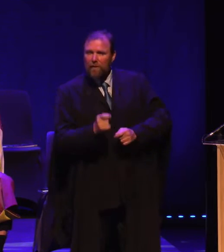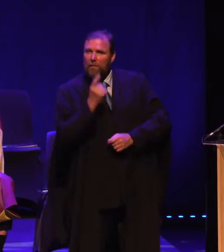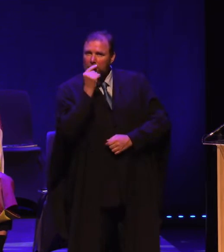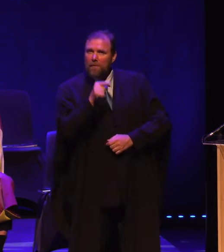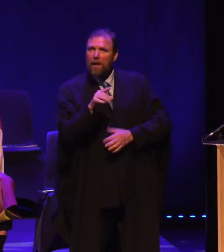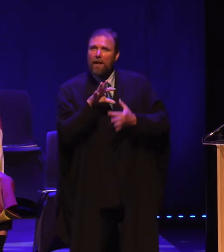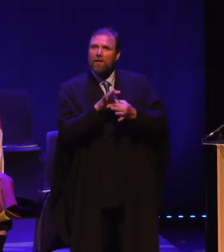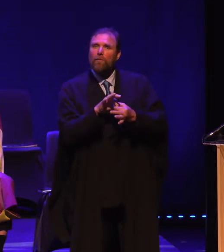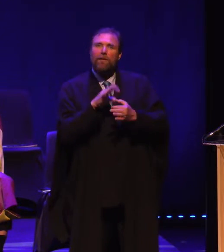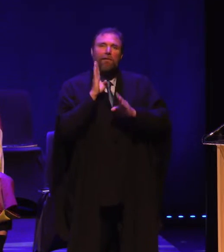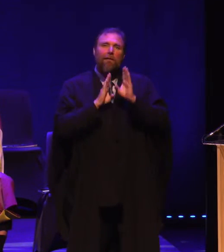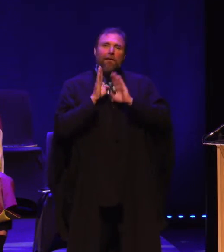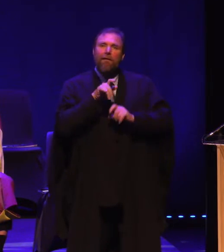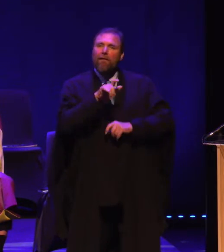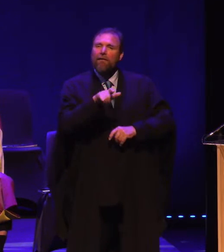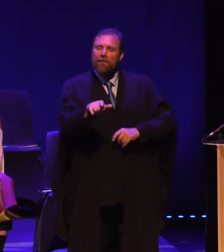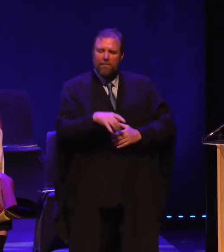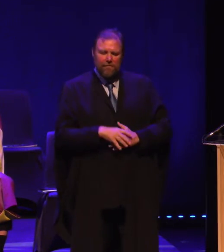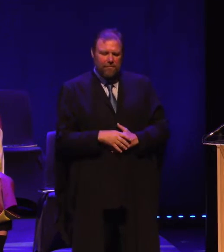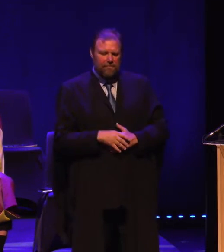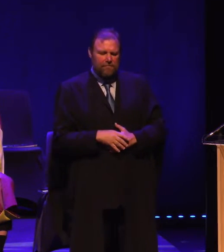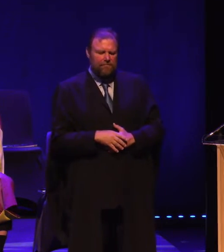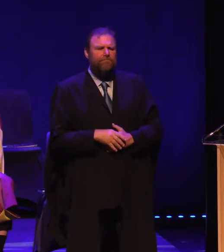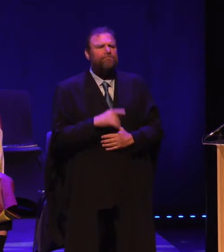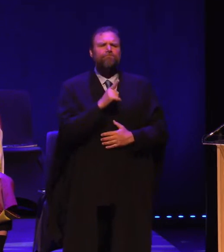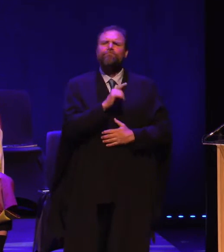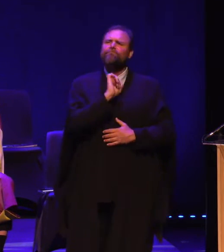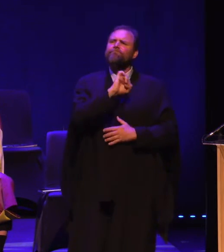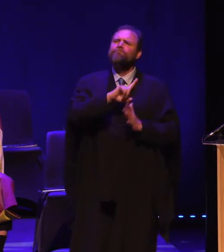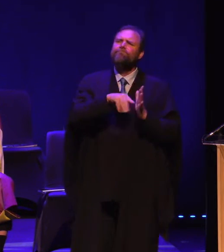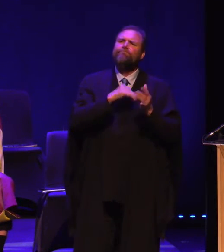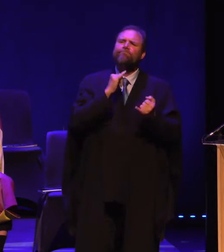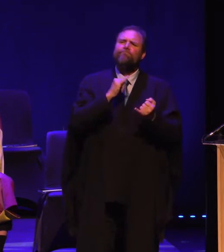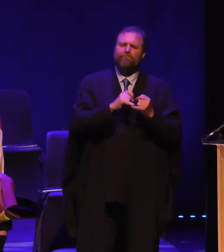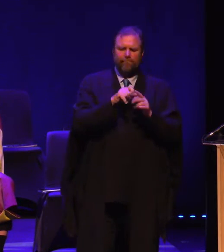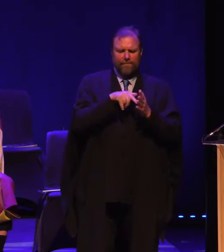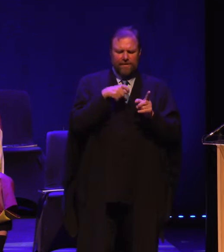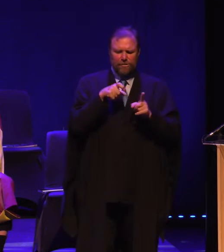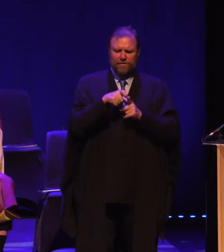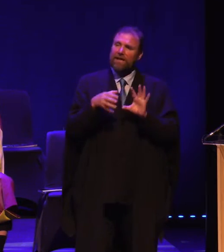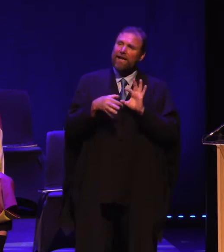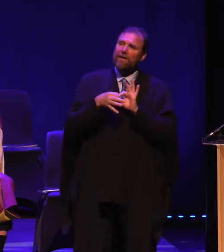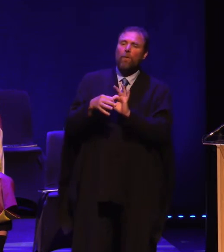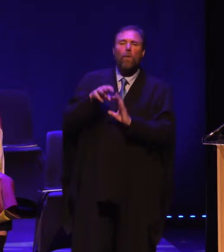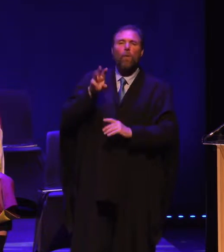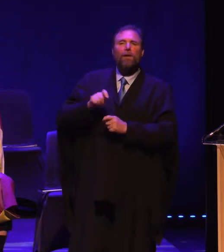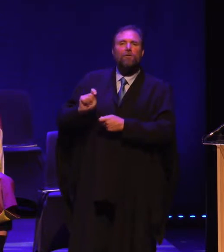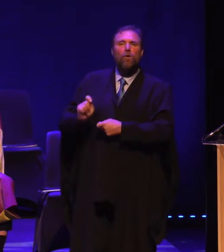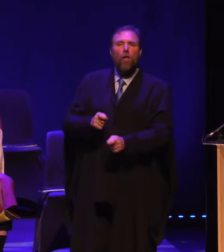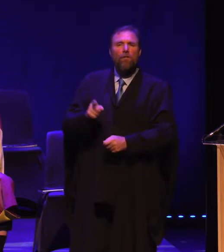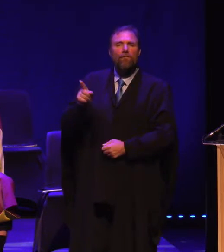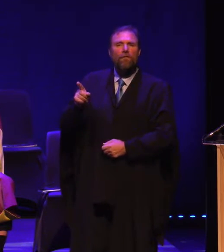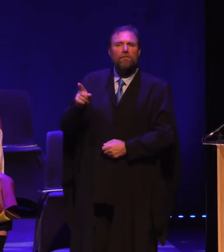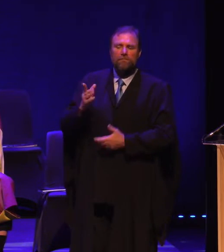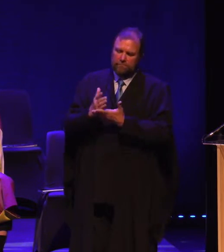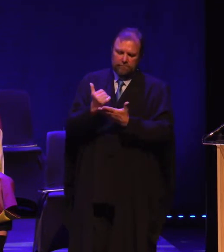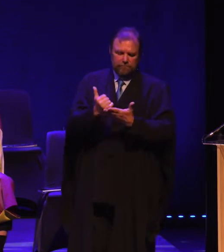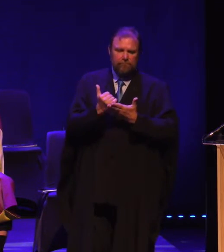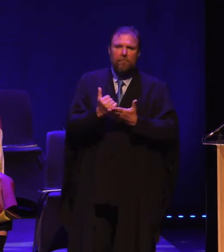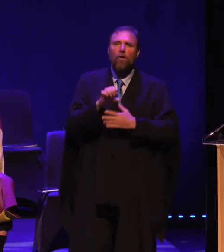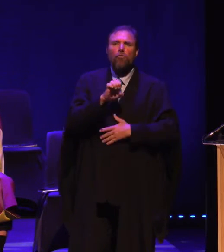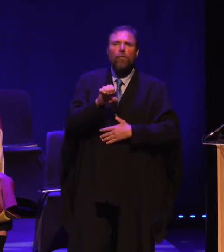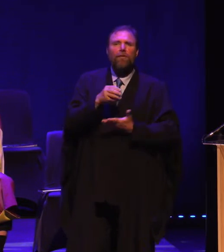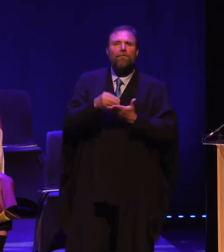golfers. James's PhD was completed in collaboration with Wales Golf and supported by European funding from the